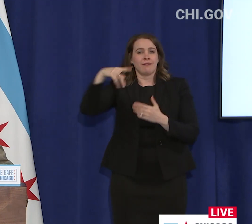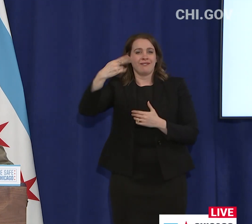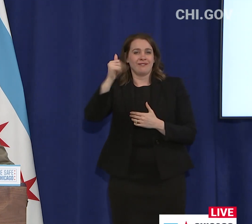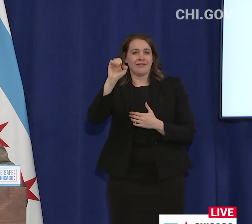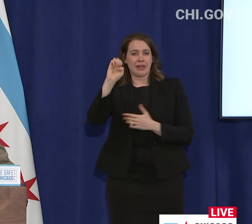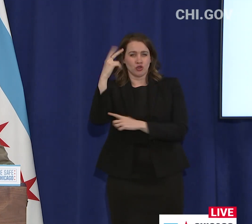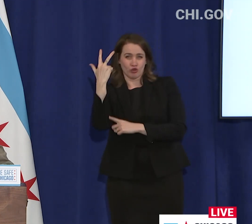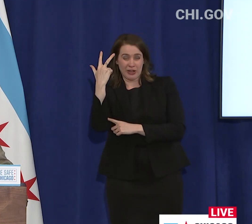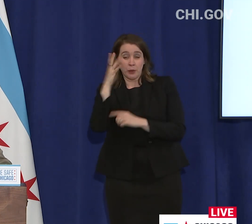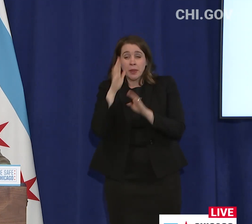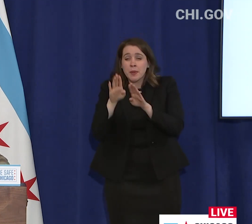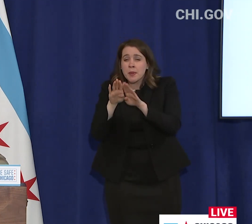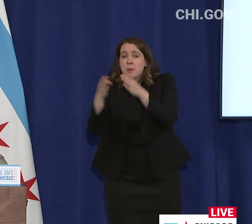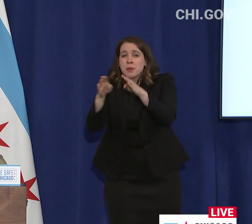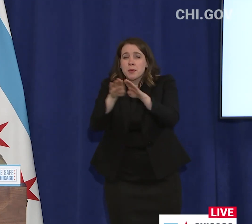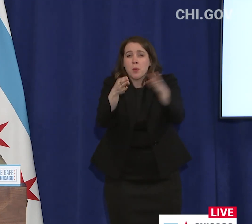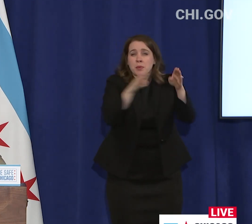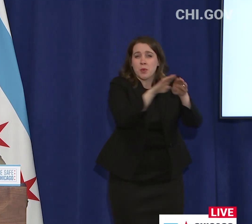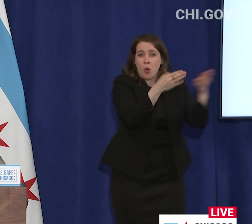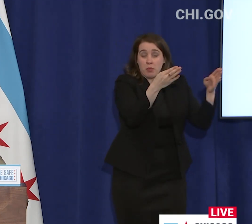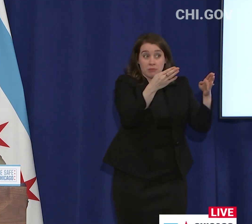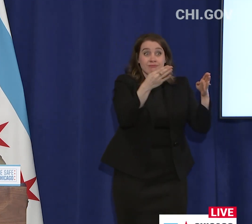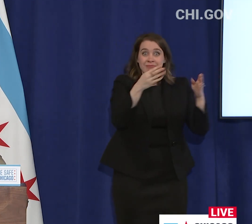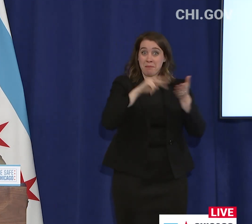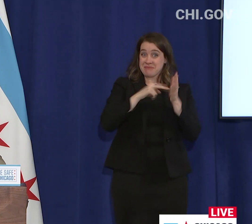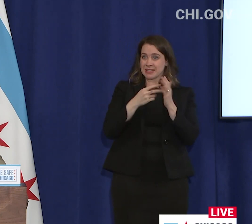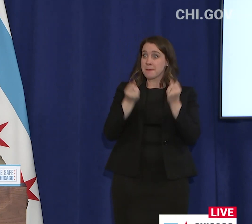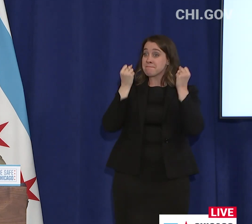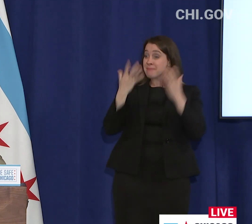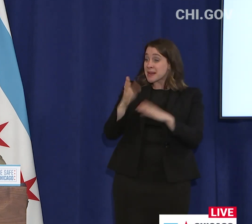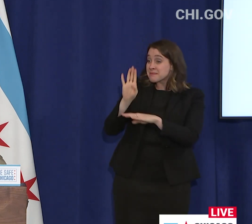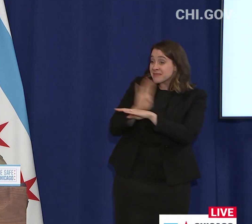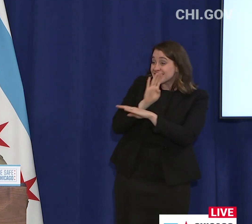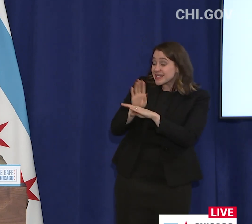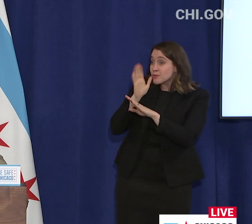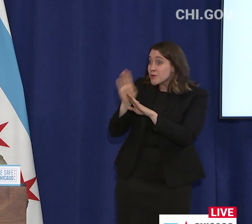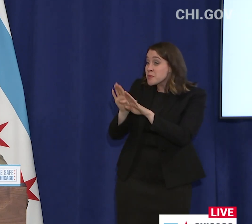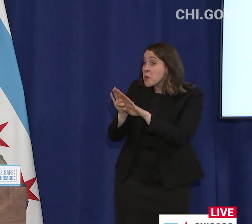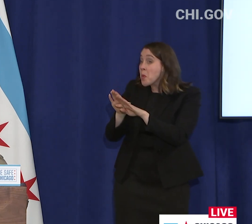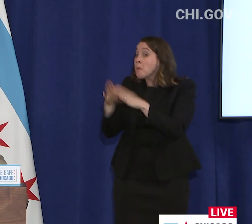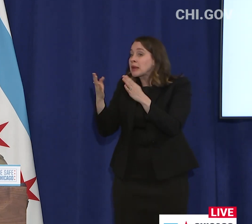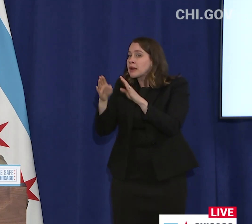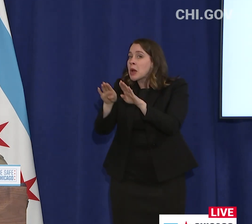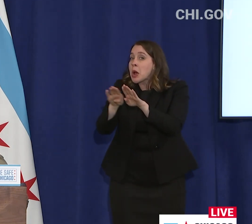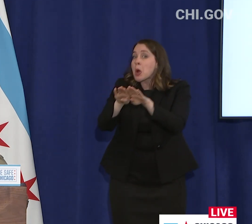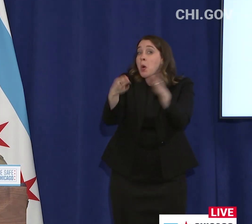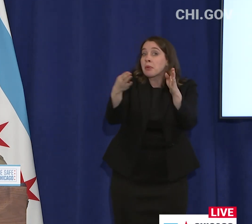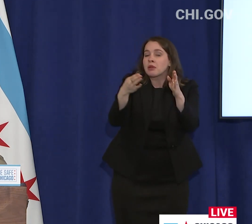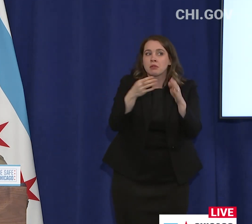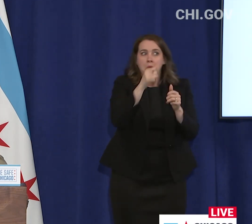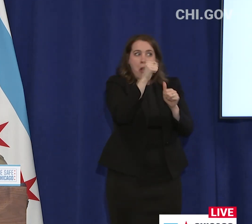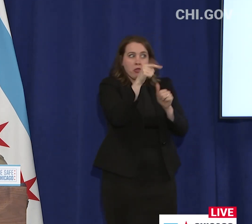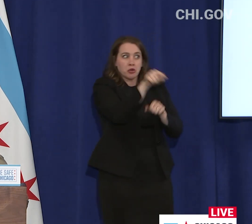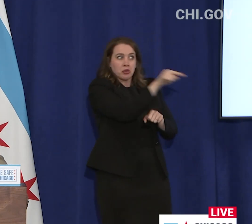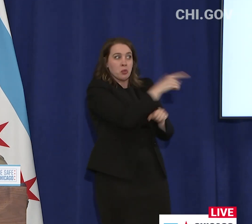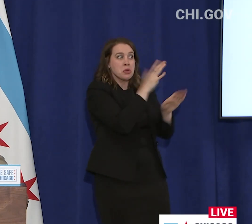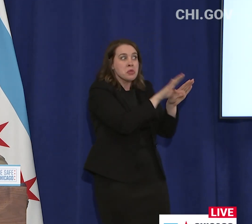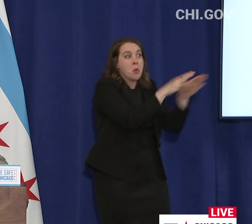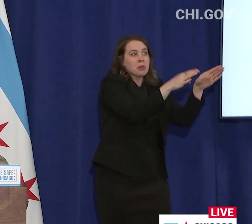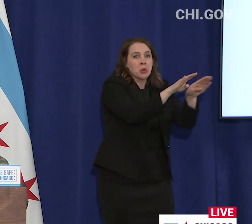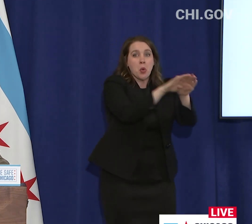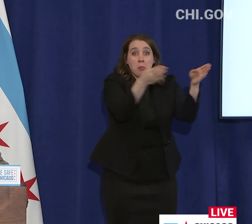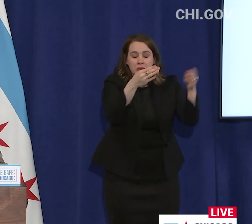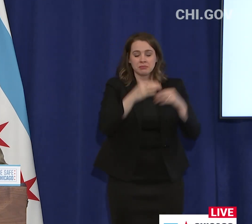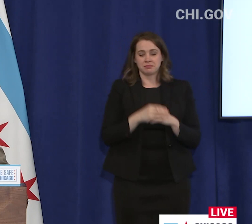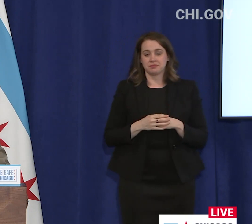reopening process by allowing many of our businesses and city areas to partially reopen to the public. As we